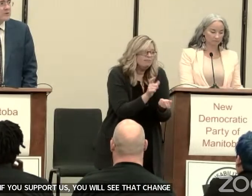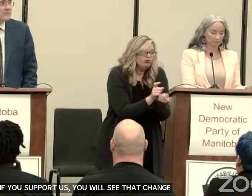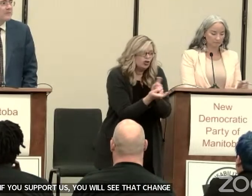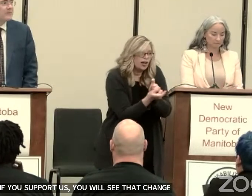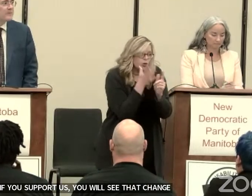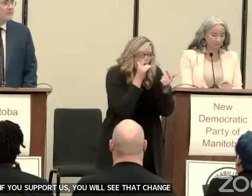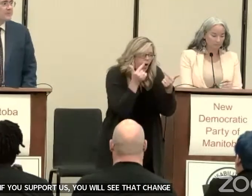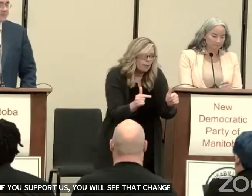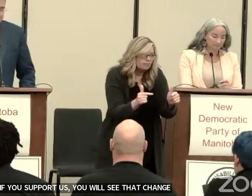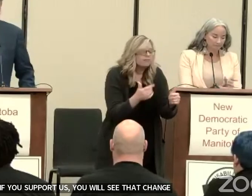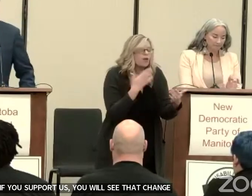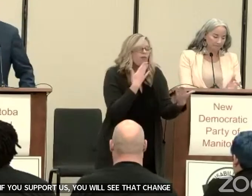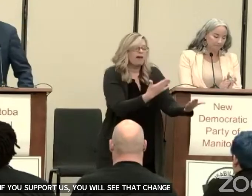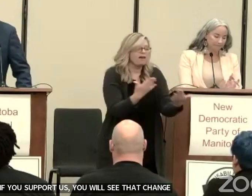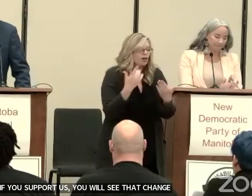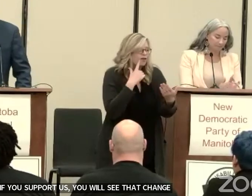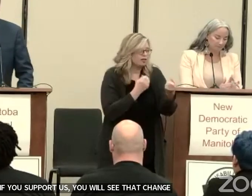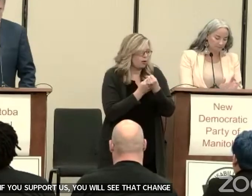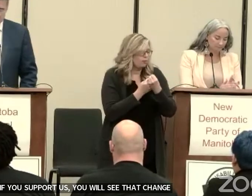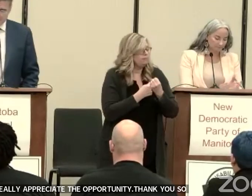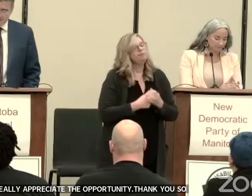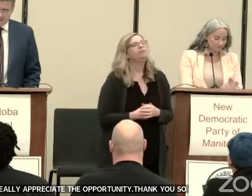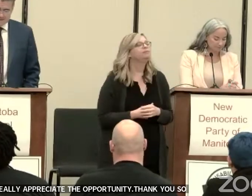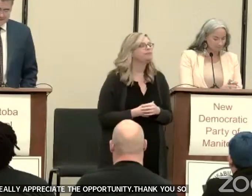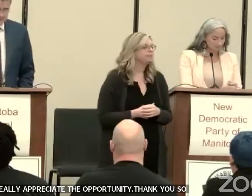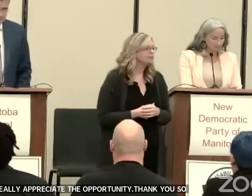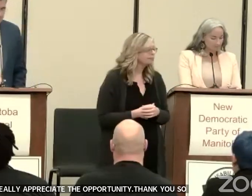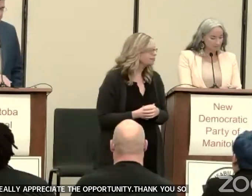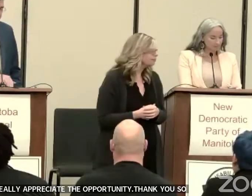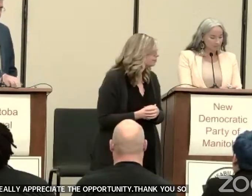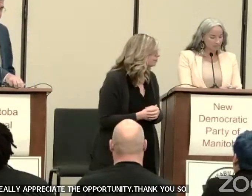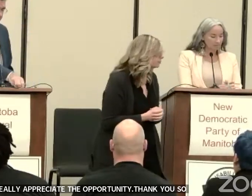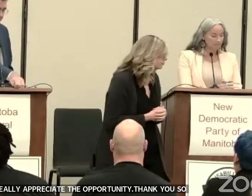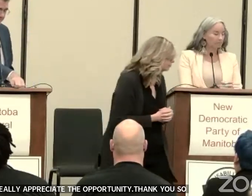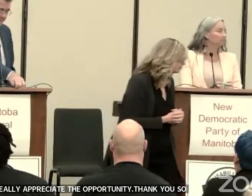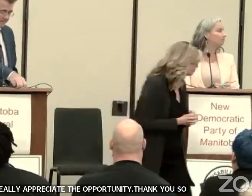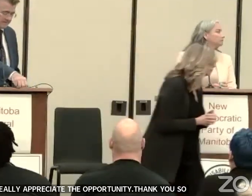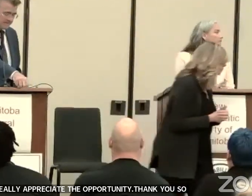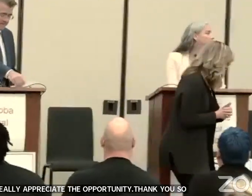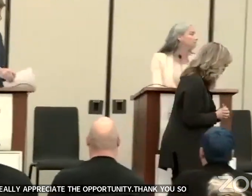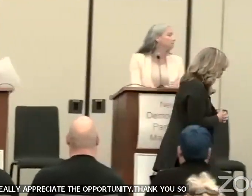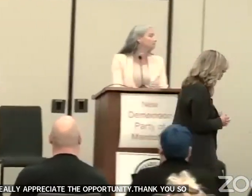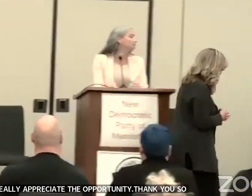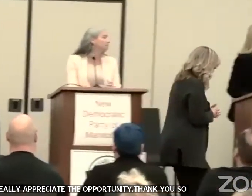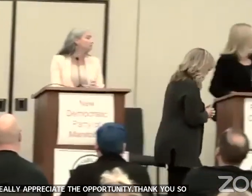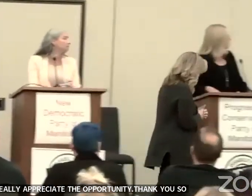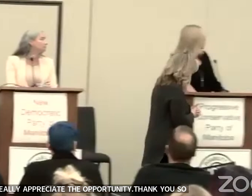you so much.